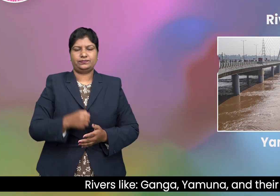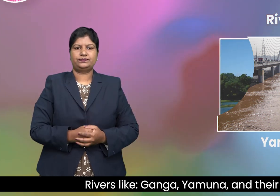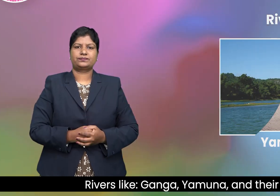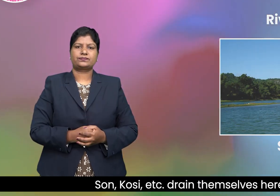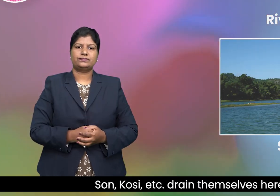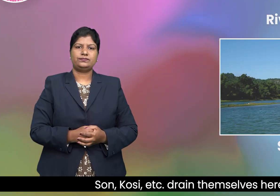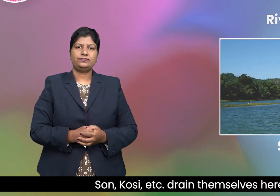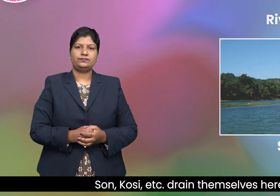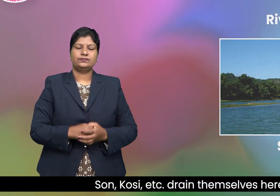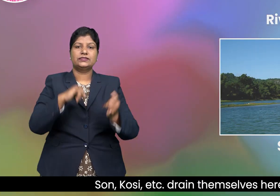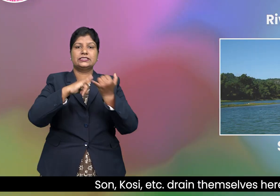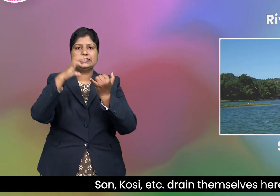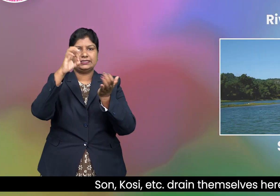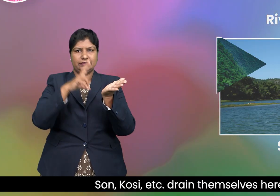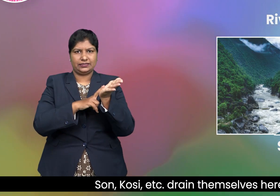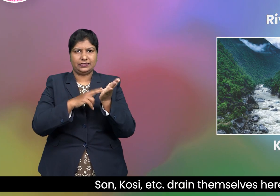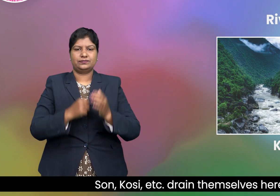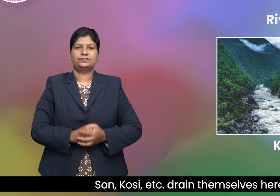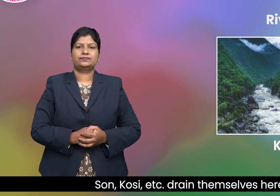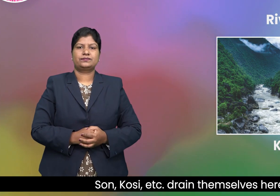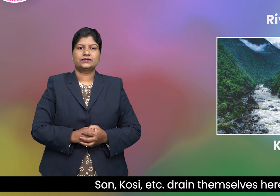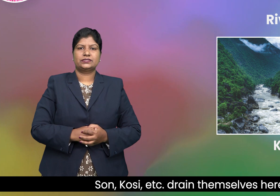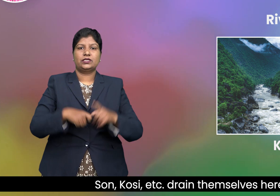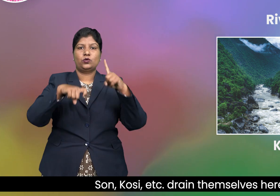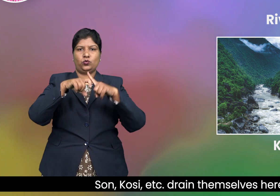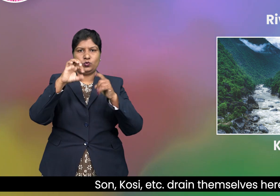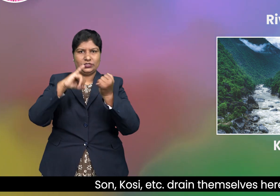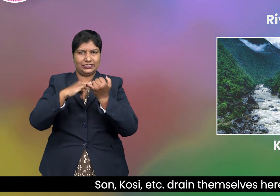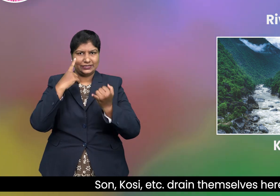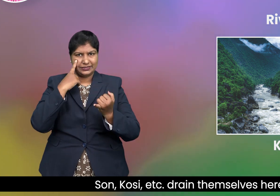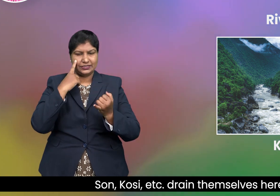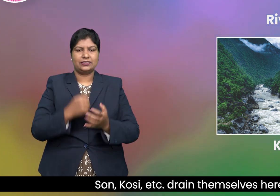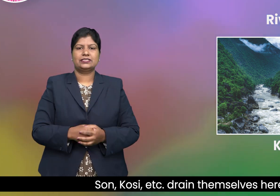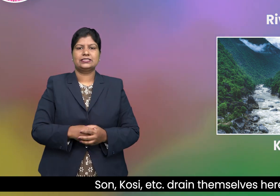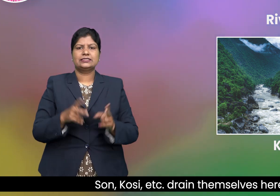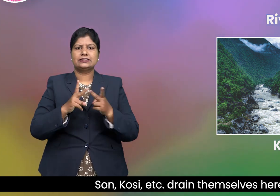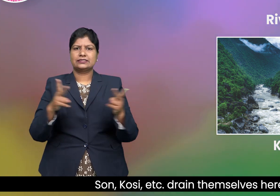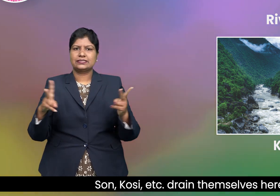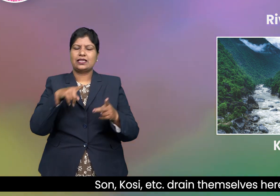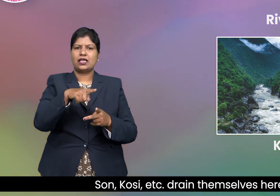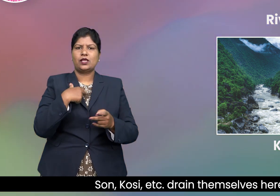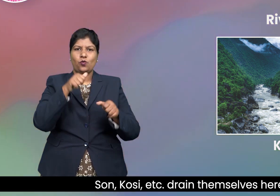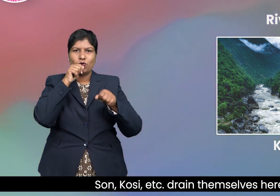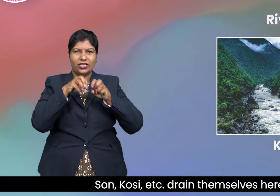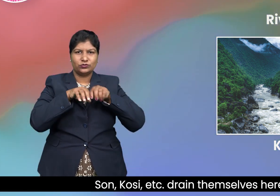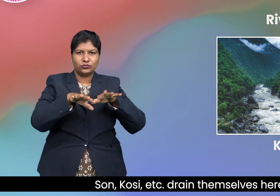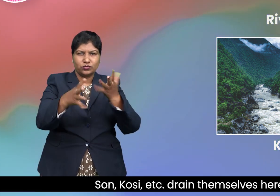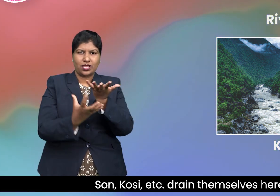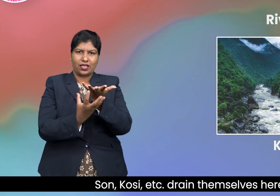sun Koshi etc. themselves here